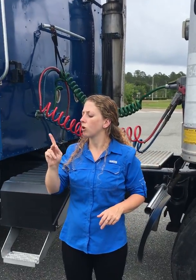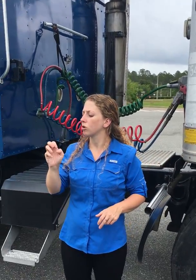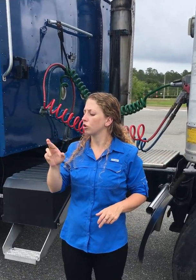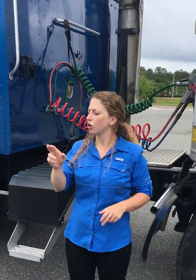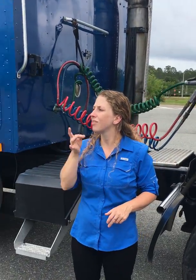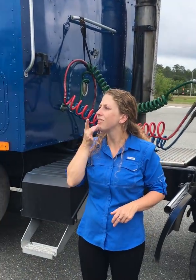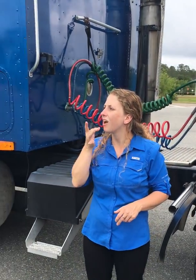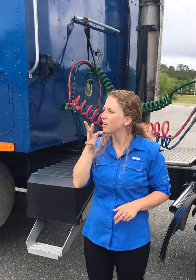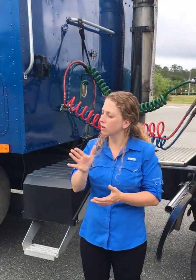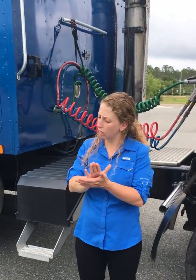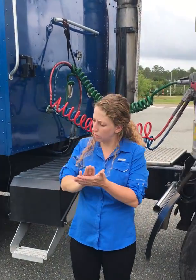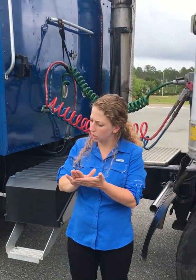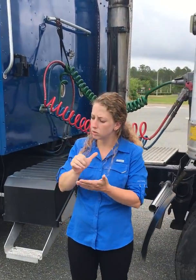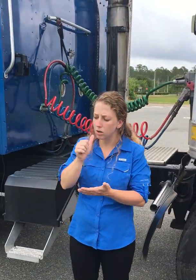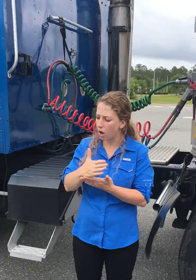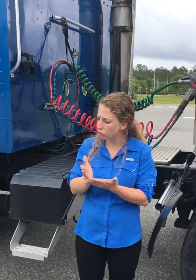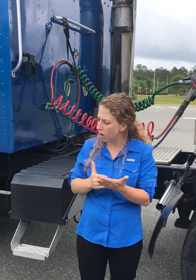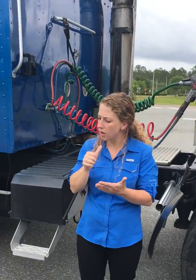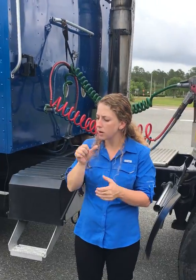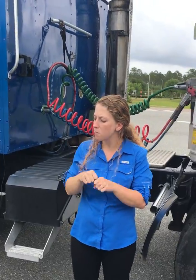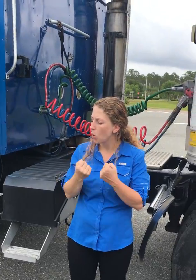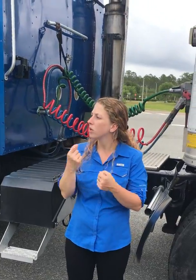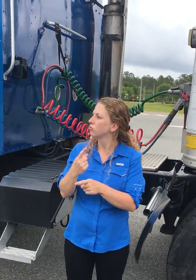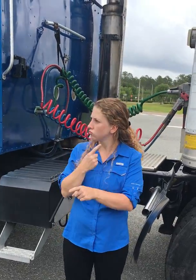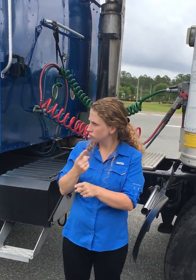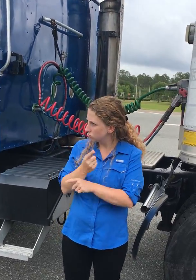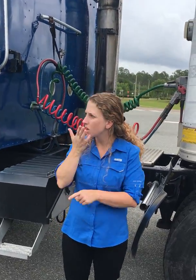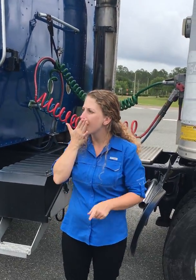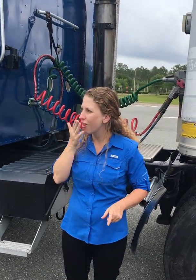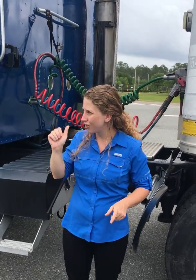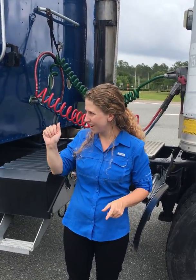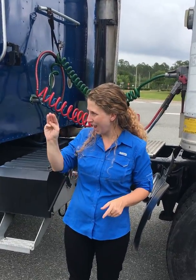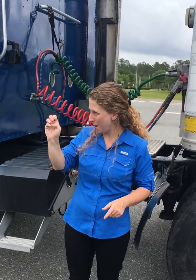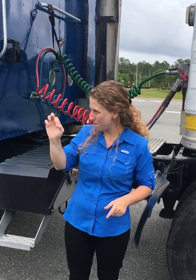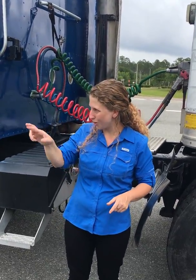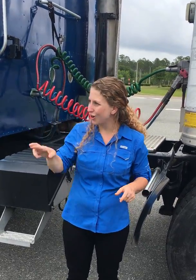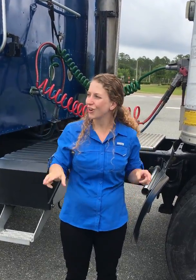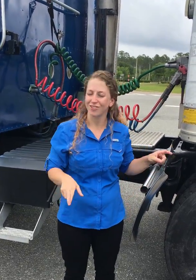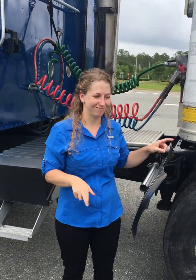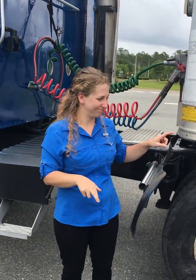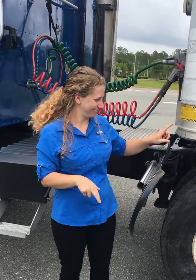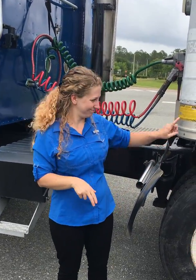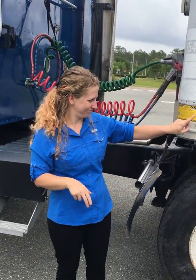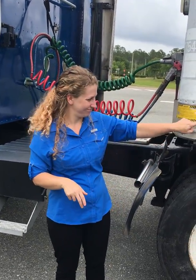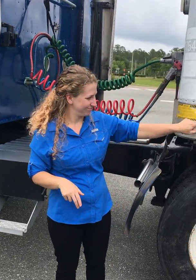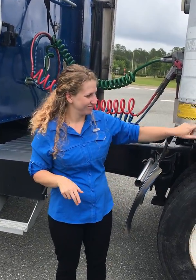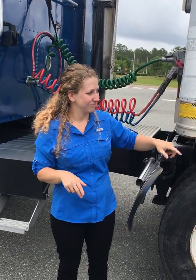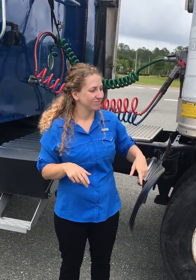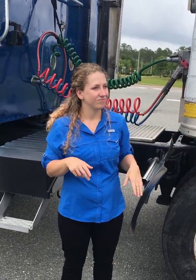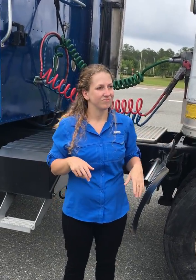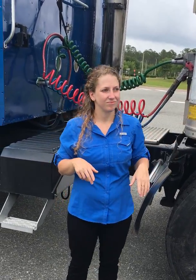And then that's just a marker light or identification light.